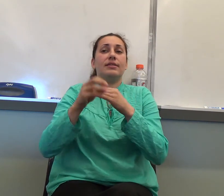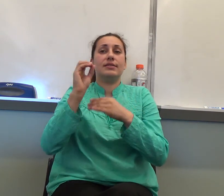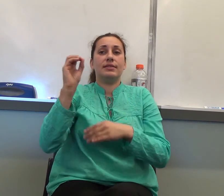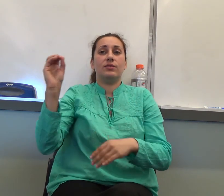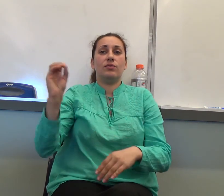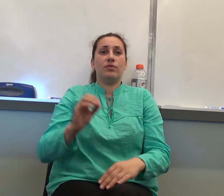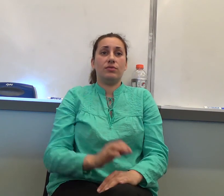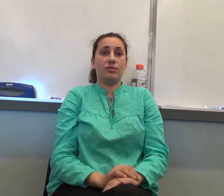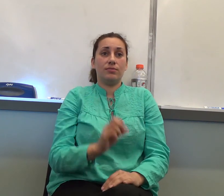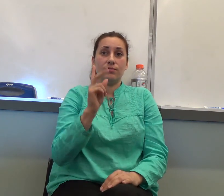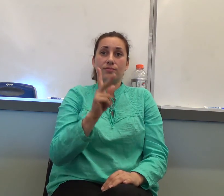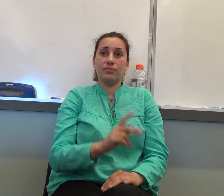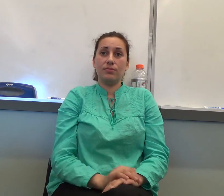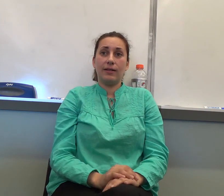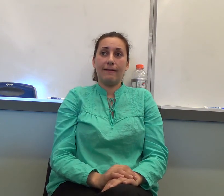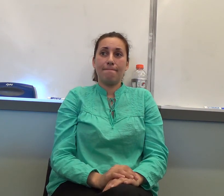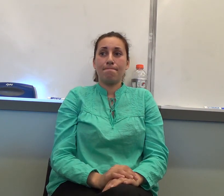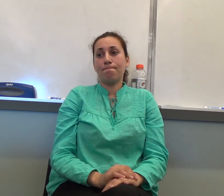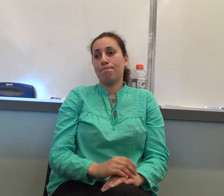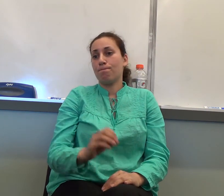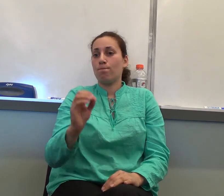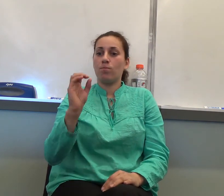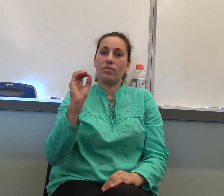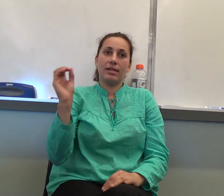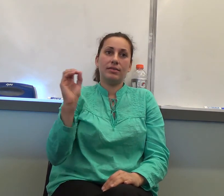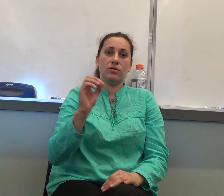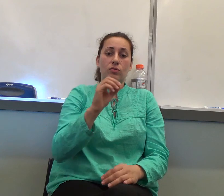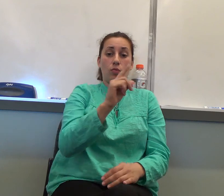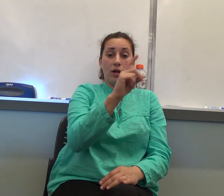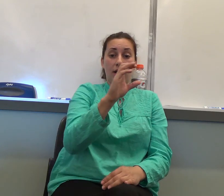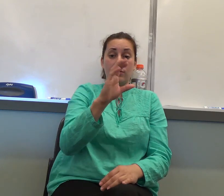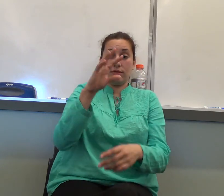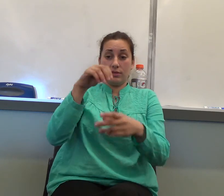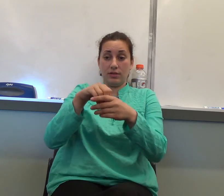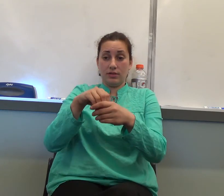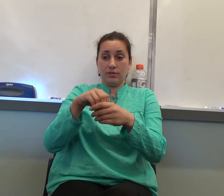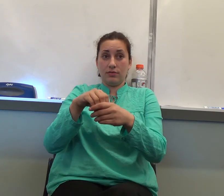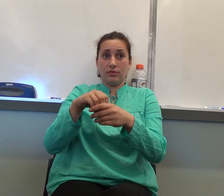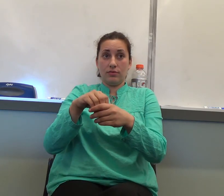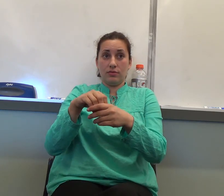work. So that's a 0. 100 into 360, of course, is 3.